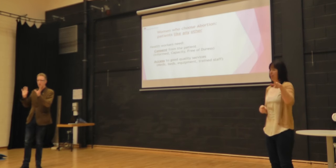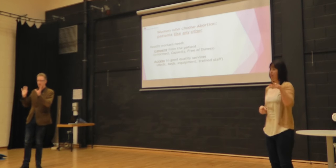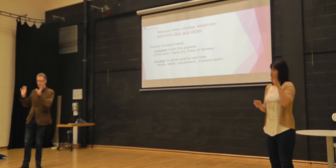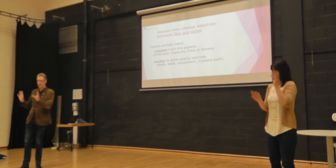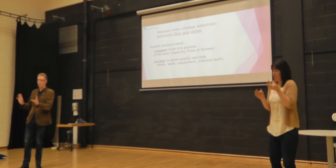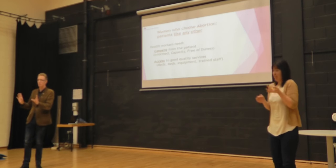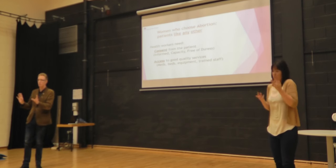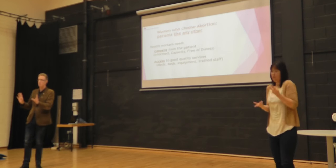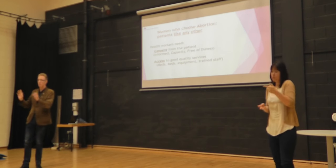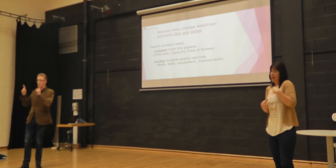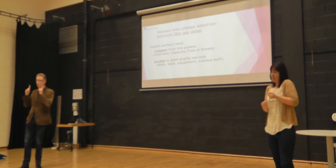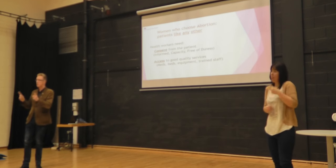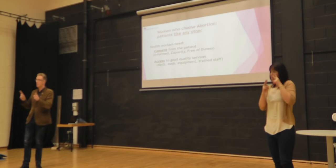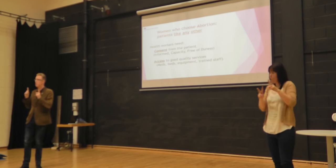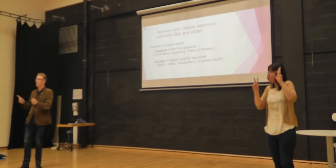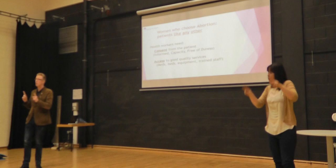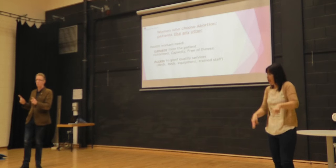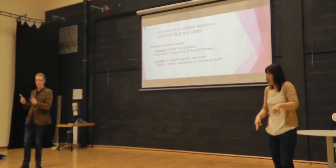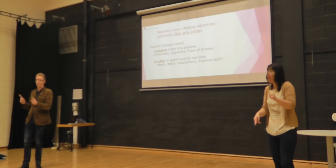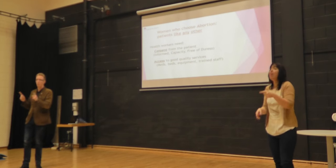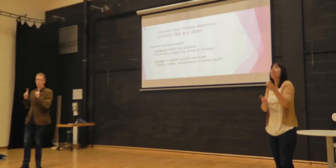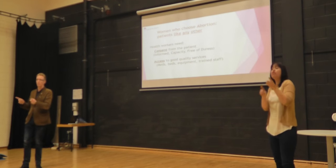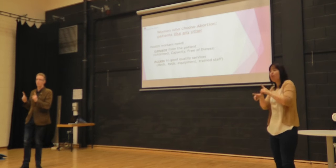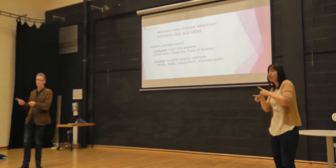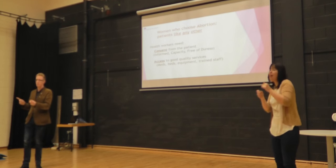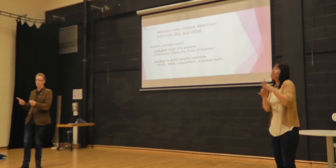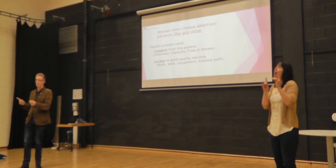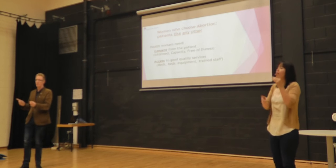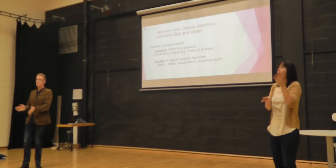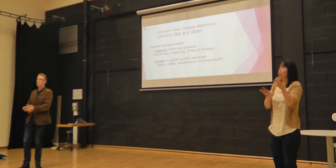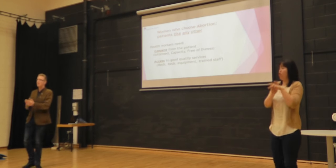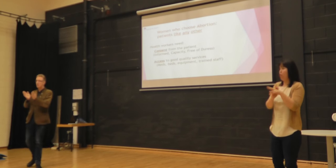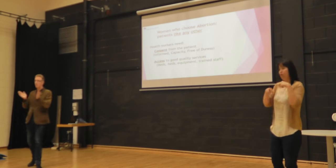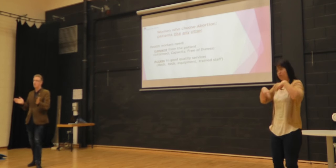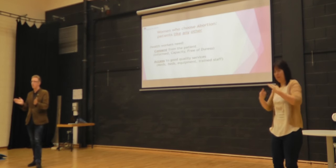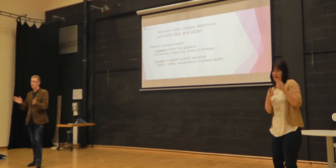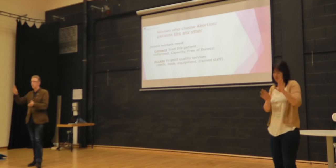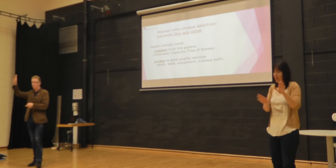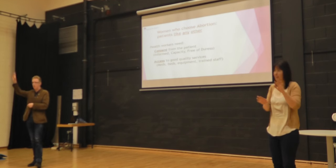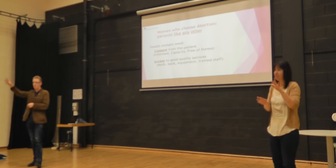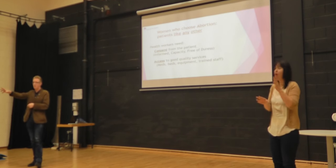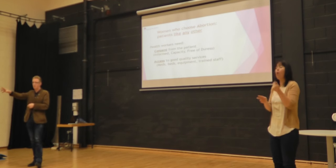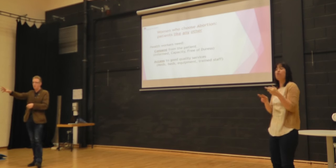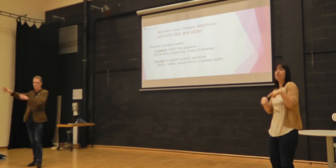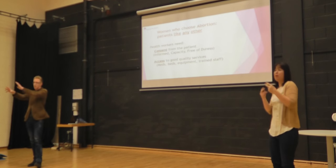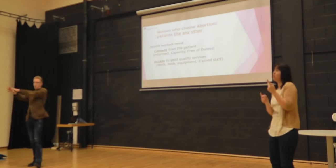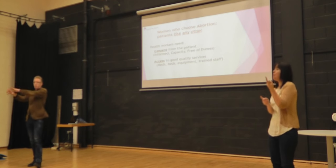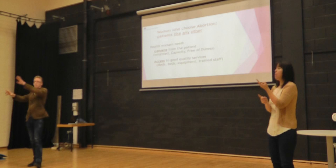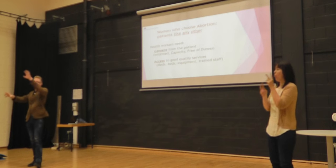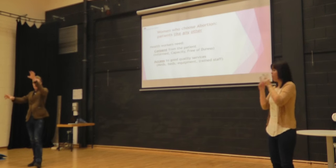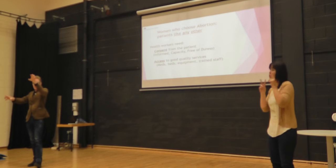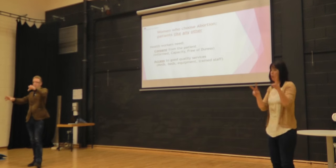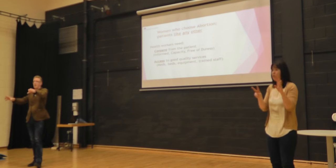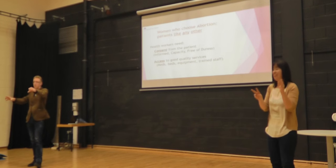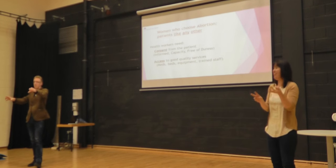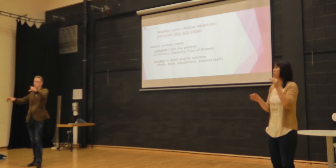doctors and health workers will respect both people with both views. Politically, however, we don't think this patient should